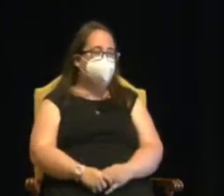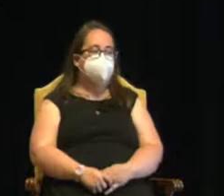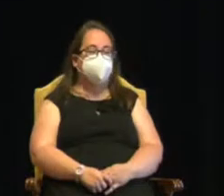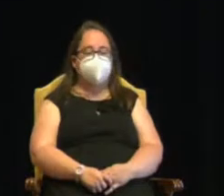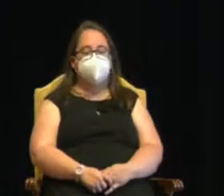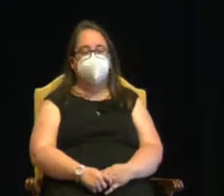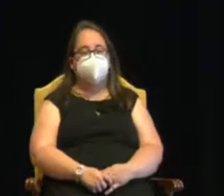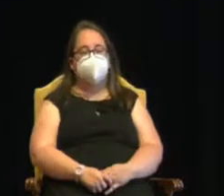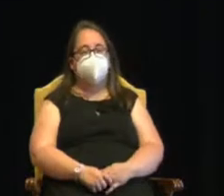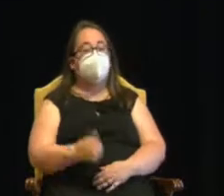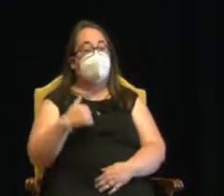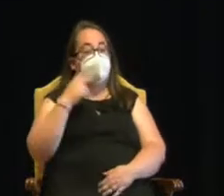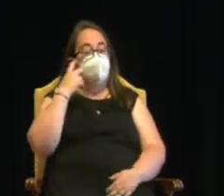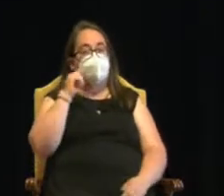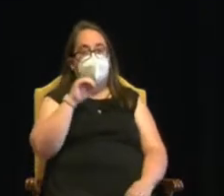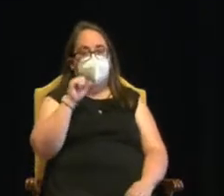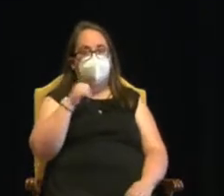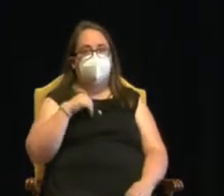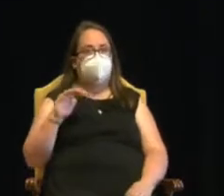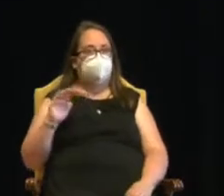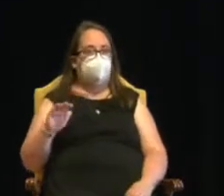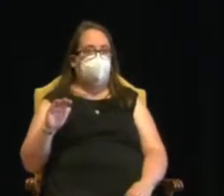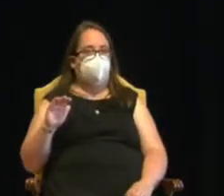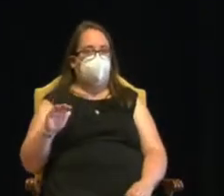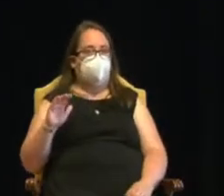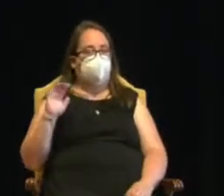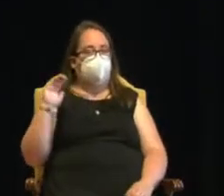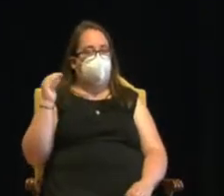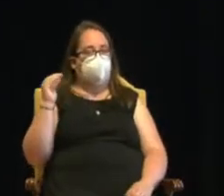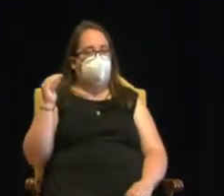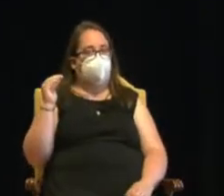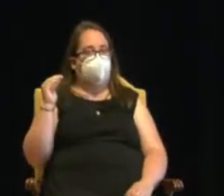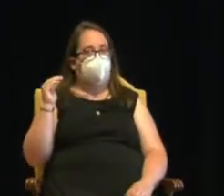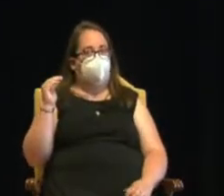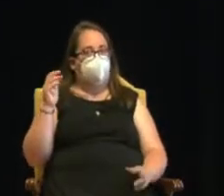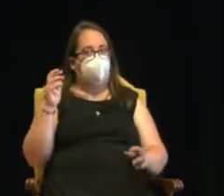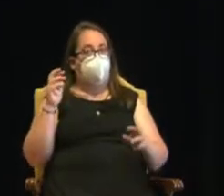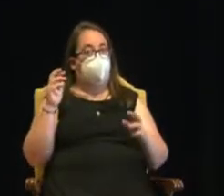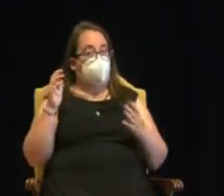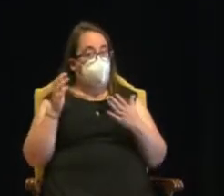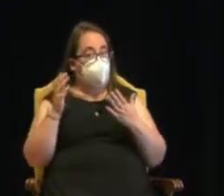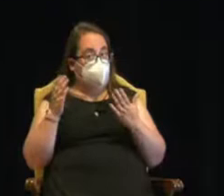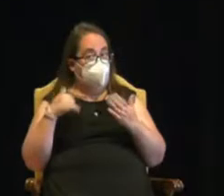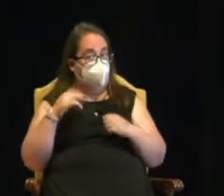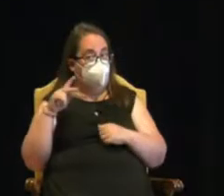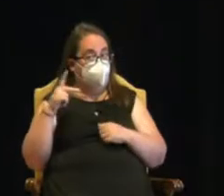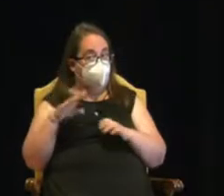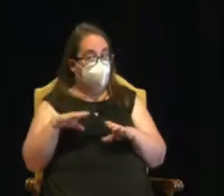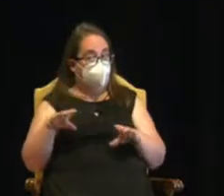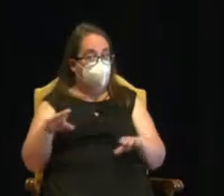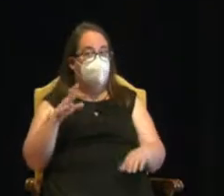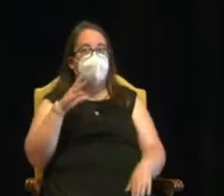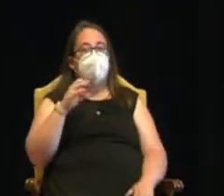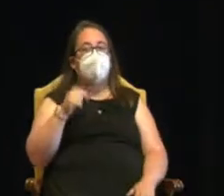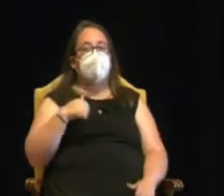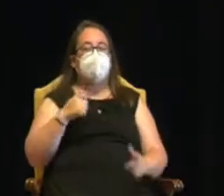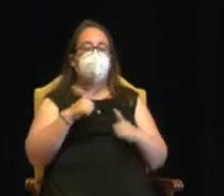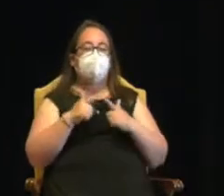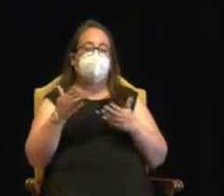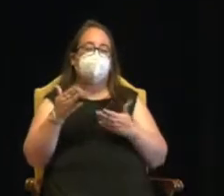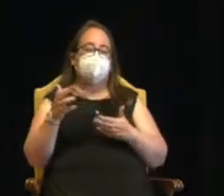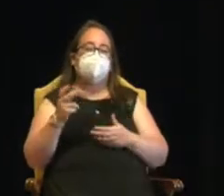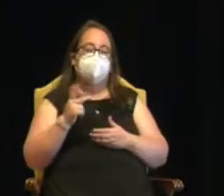You know, we last saw Tess. She had a small child, and it appeared that she was about to make a second small child. Right. And I want to bring her